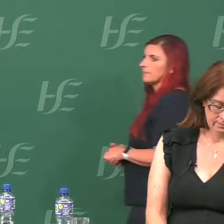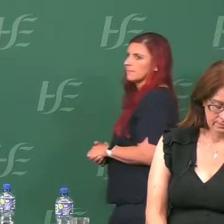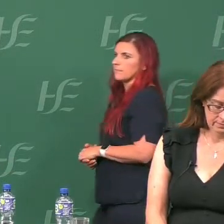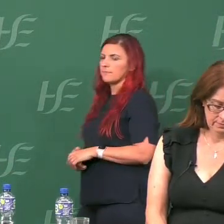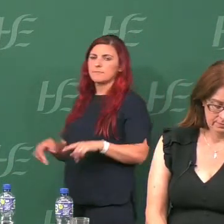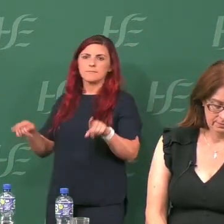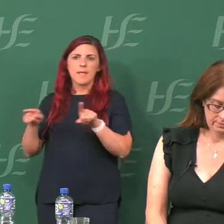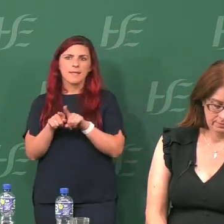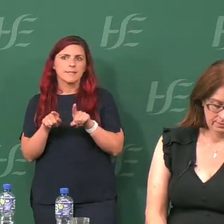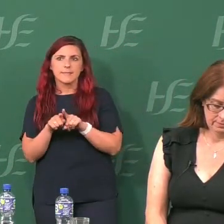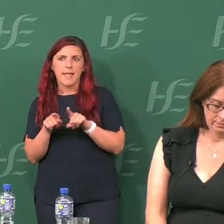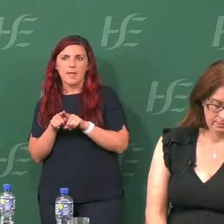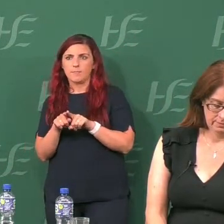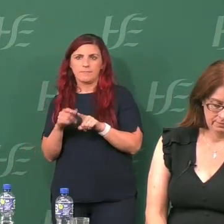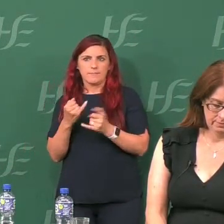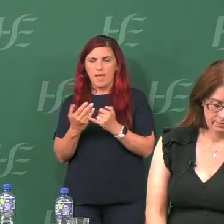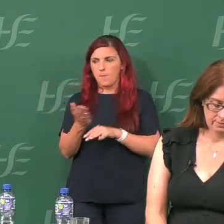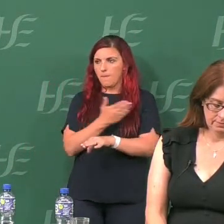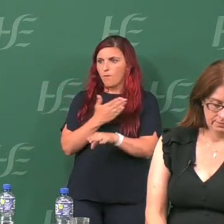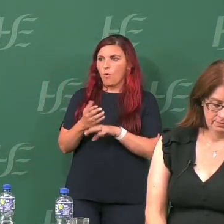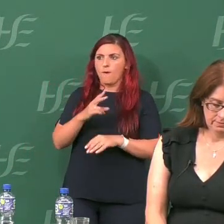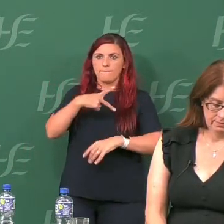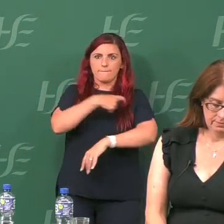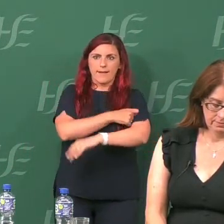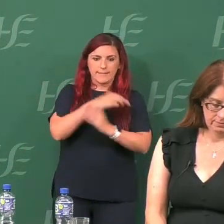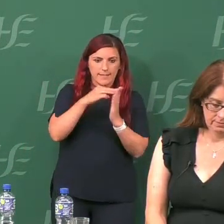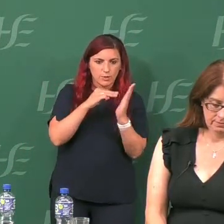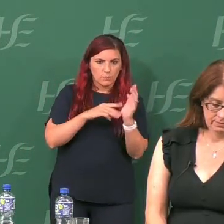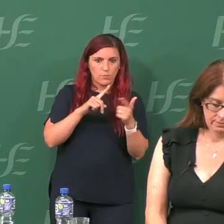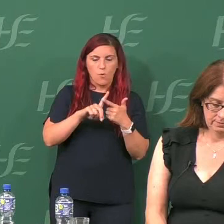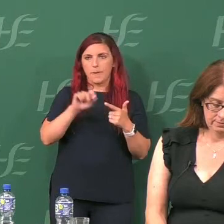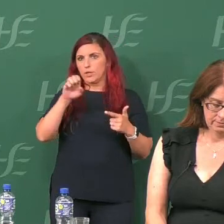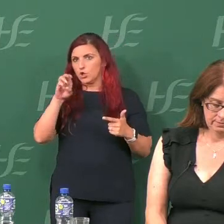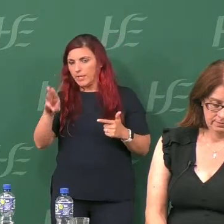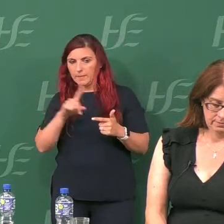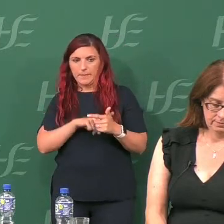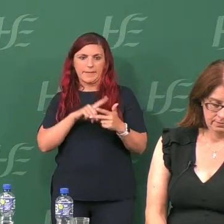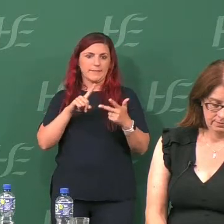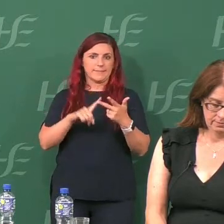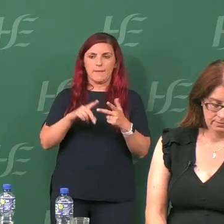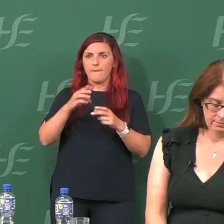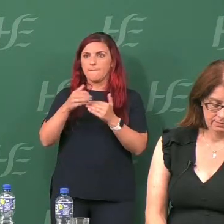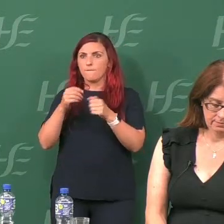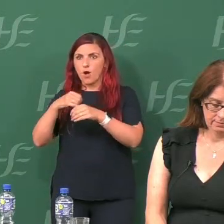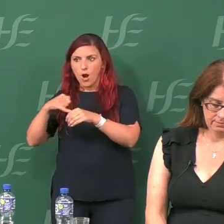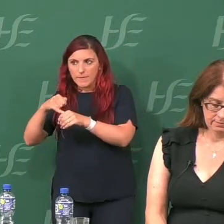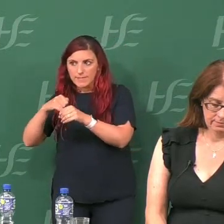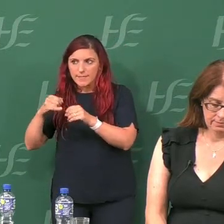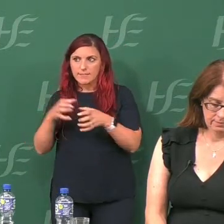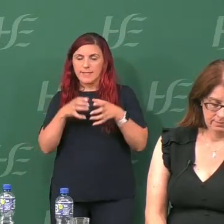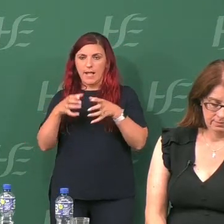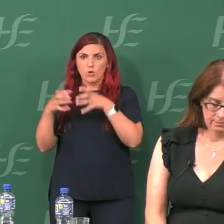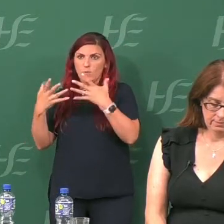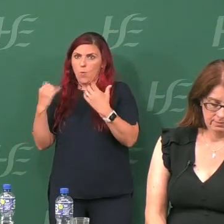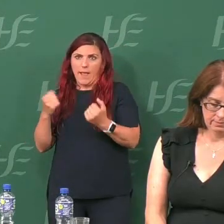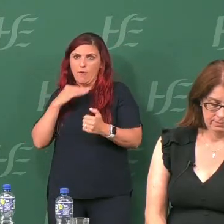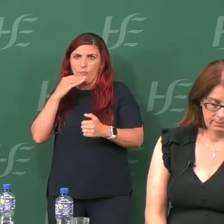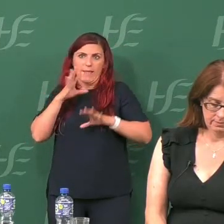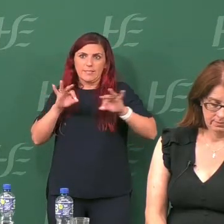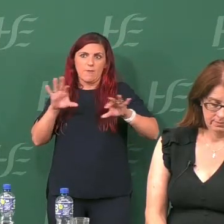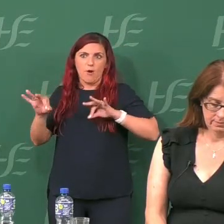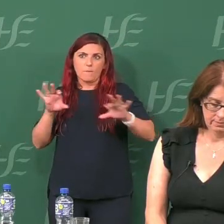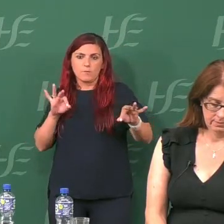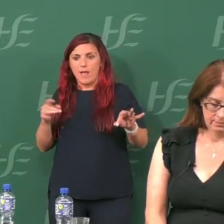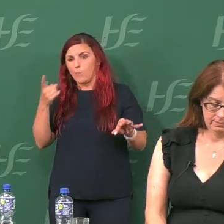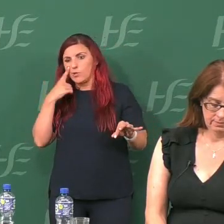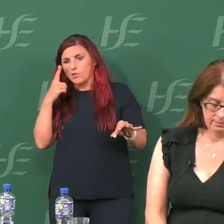We've vaccination centres, we've GPs, we've pharmacies scaled up, so we've more options to see how we would do it most efficiently and